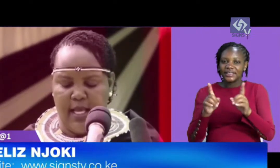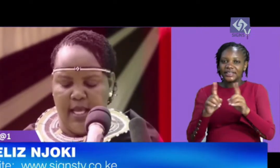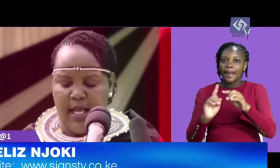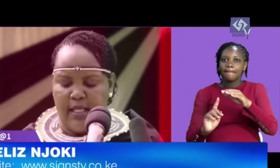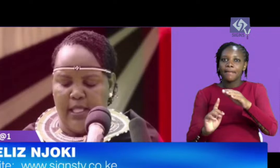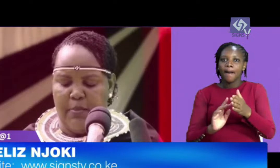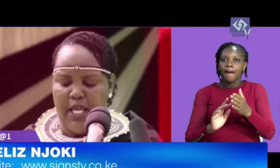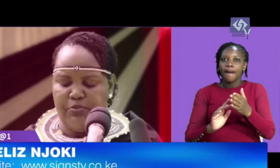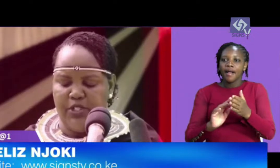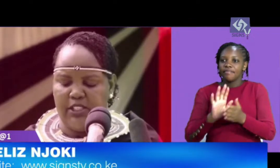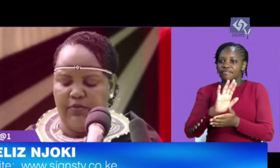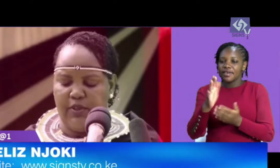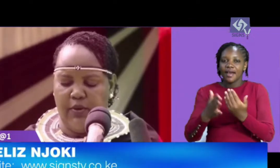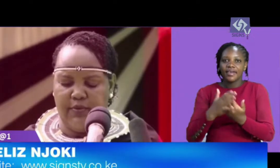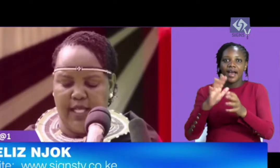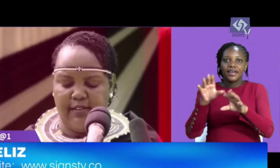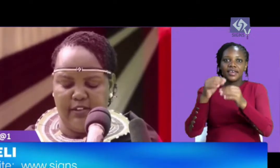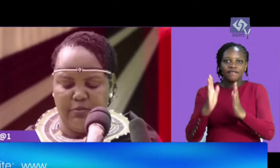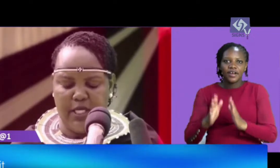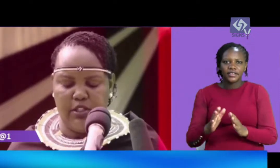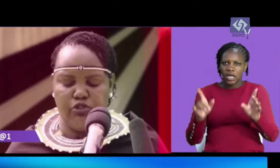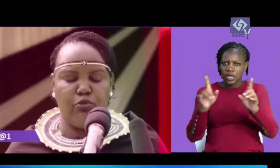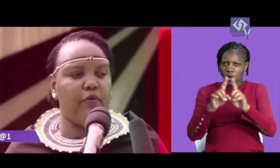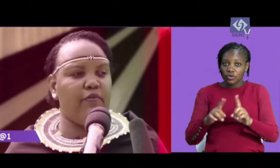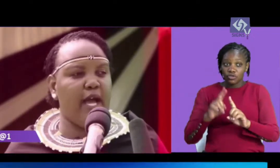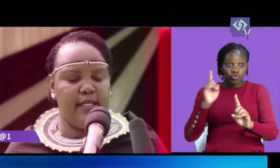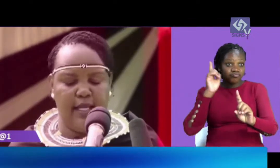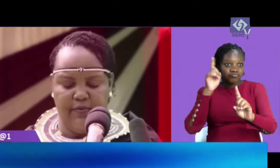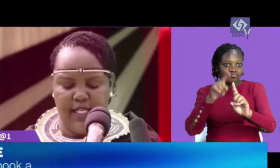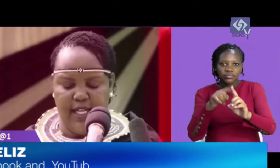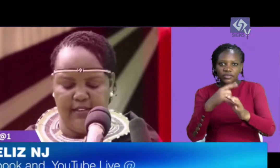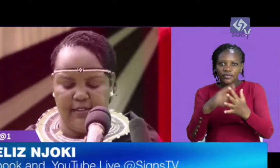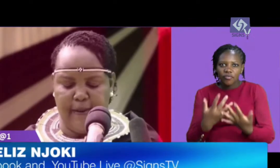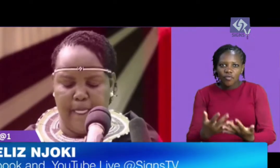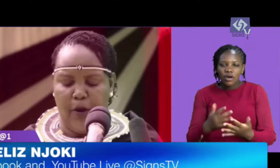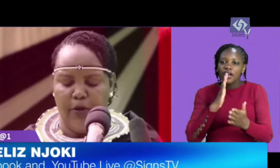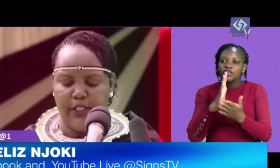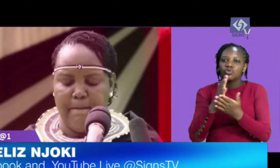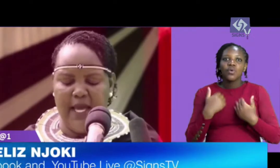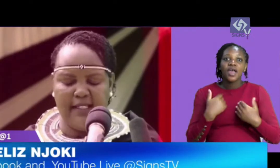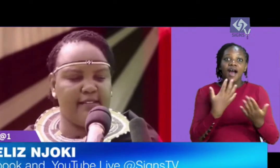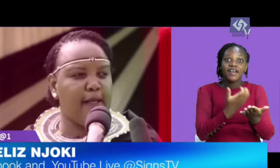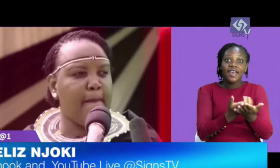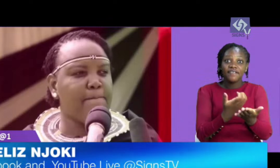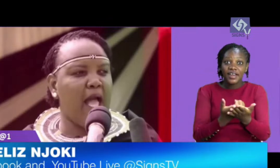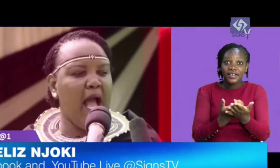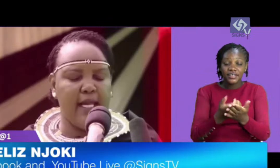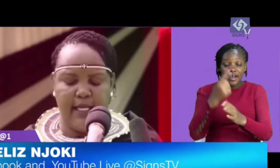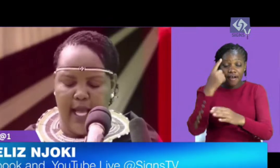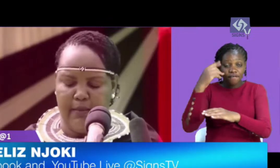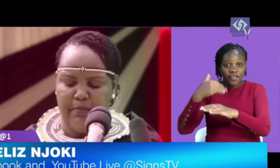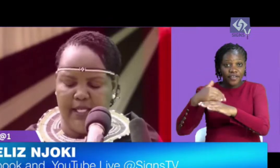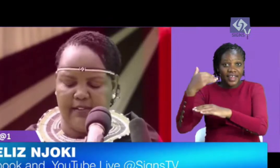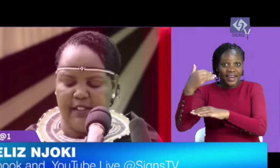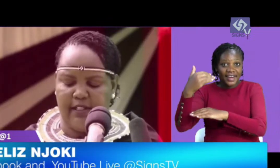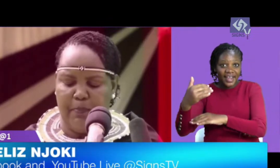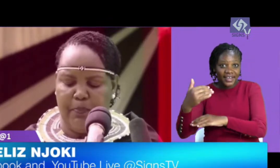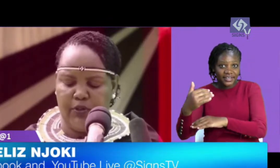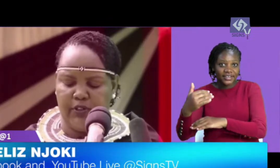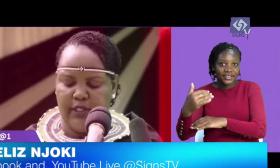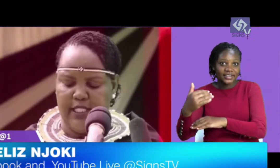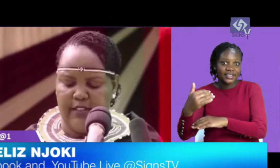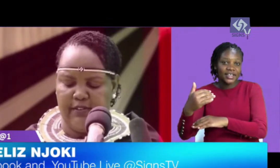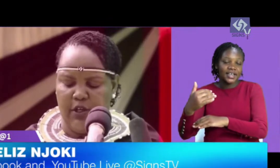caregivers. The main objective of the assessment is to provide evidence on the met and